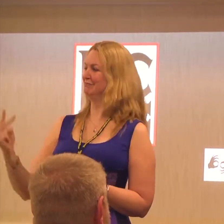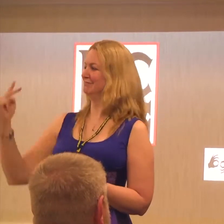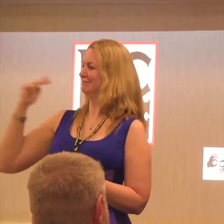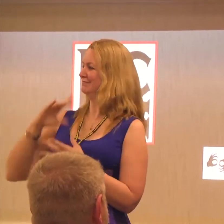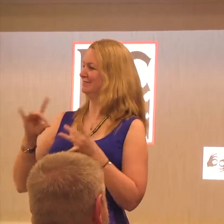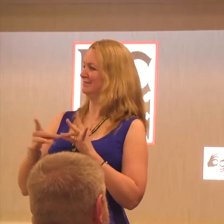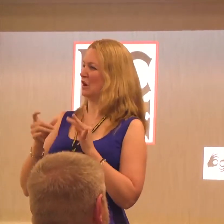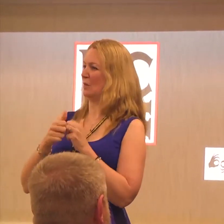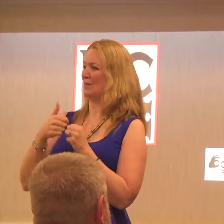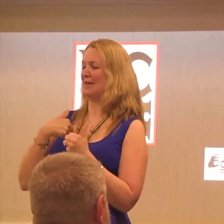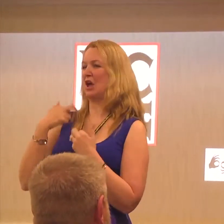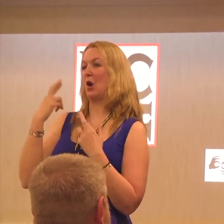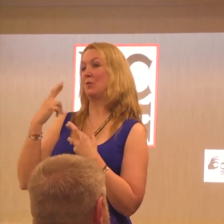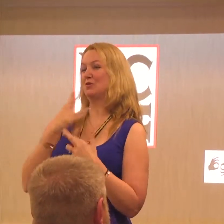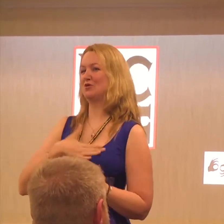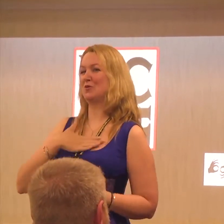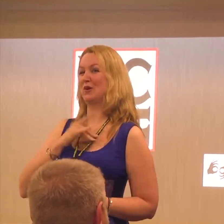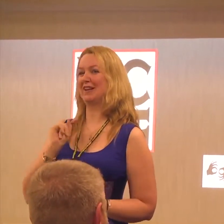I hope you enjoy it.